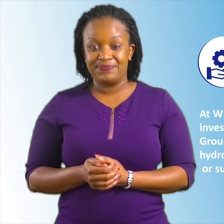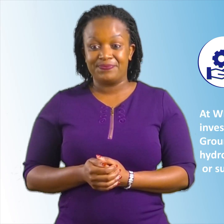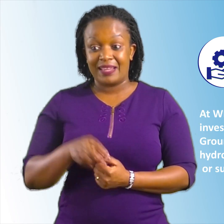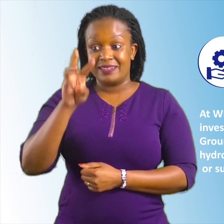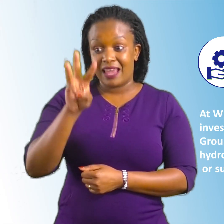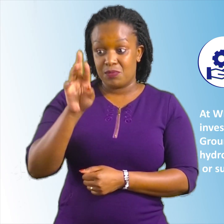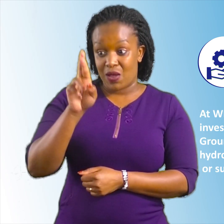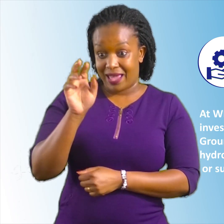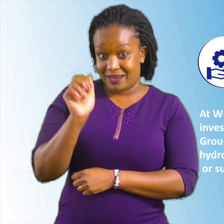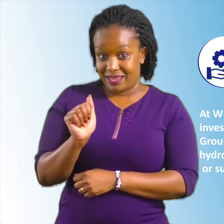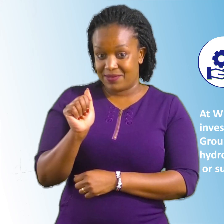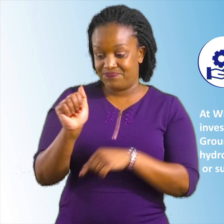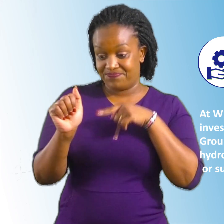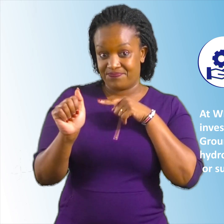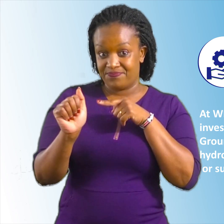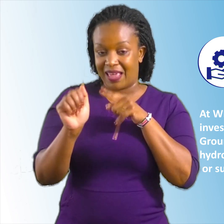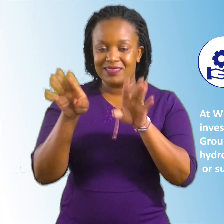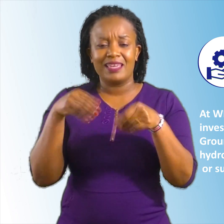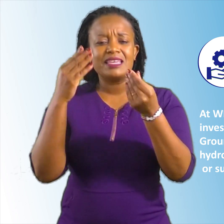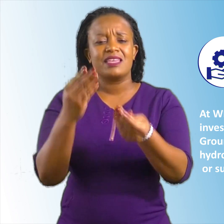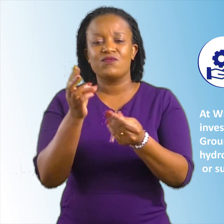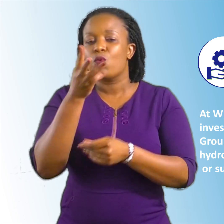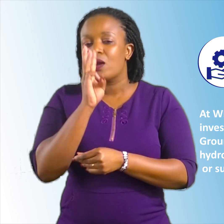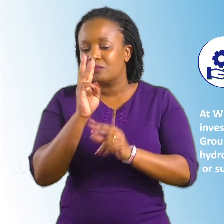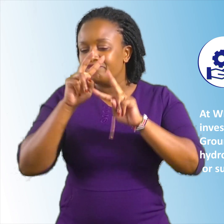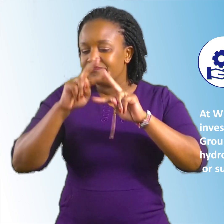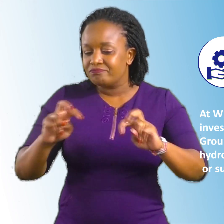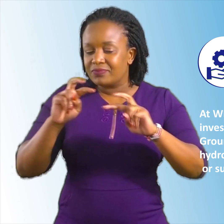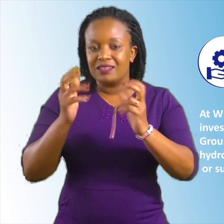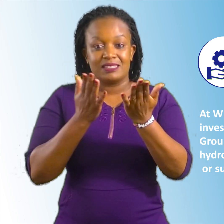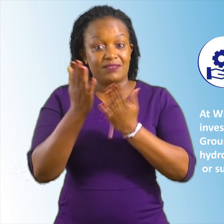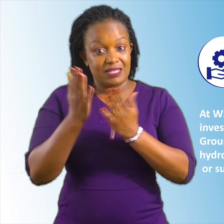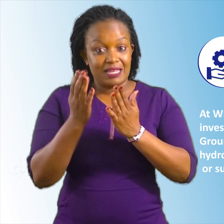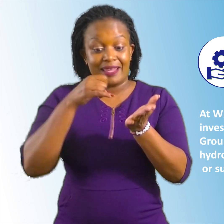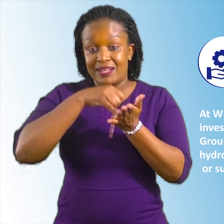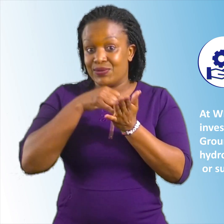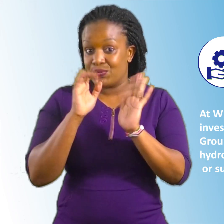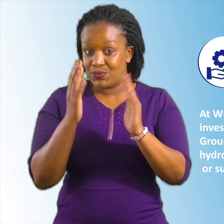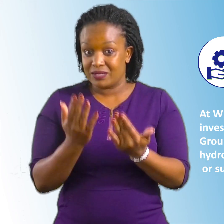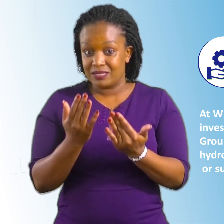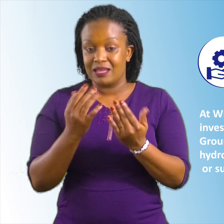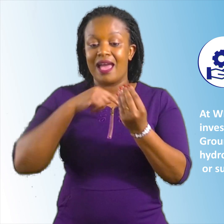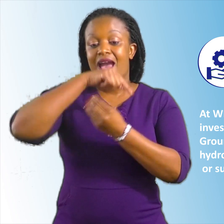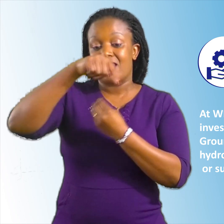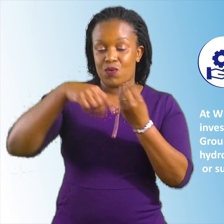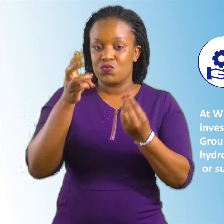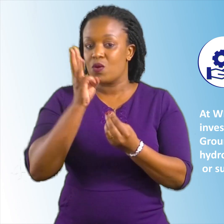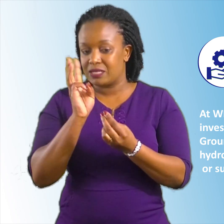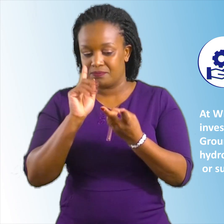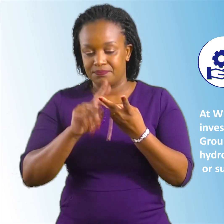At WRA, we also offer various water investigation services. They include